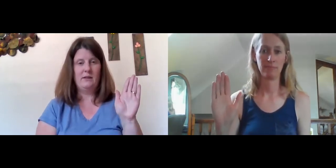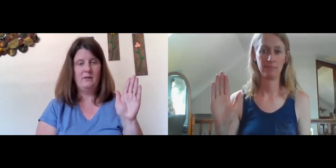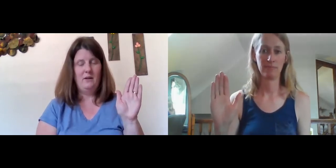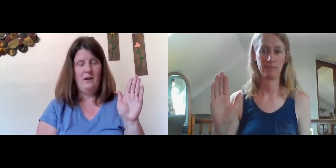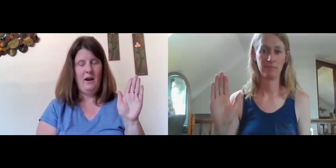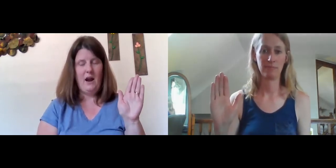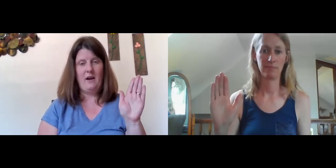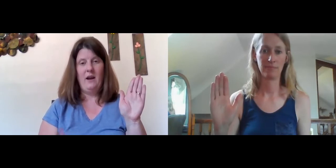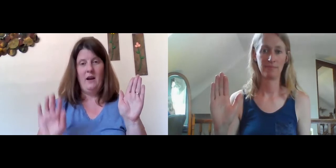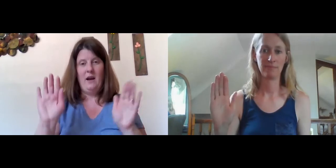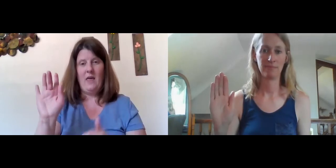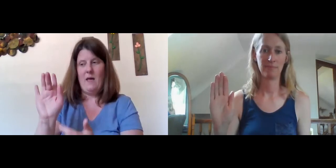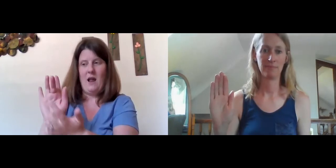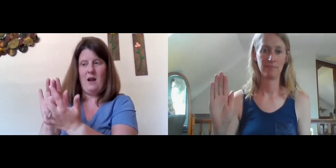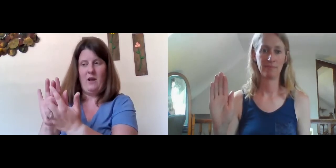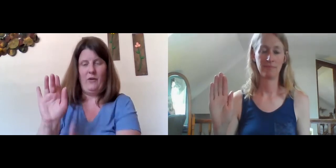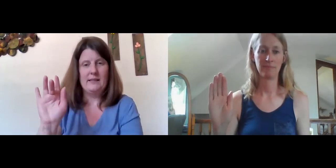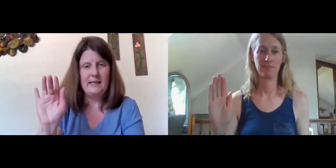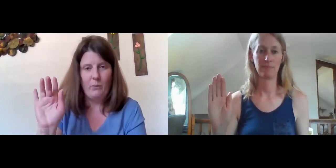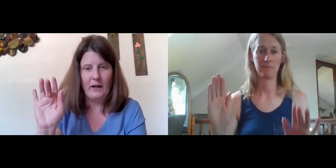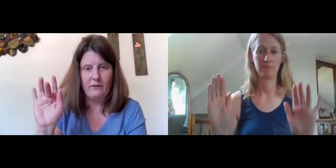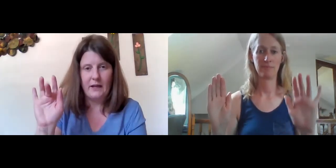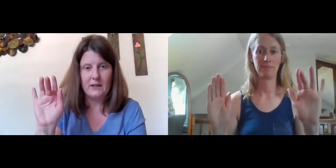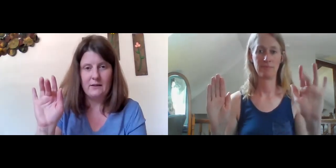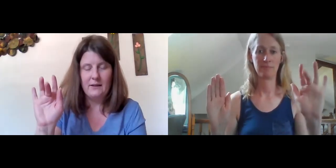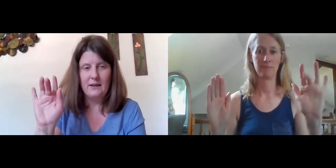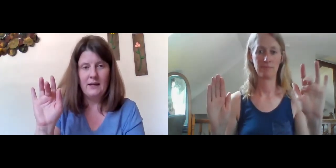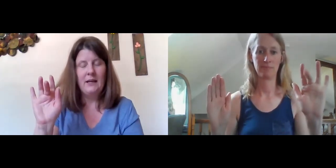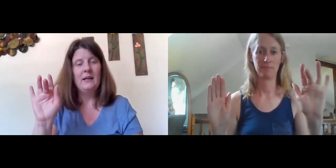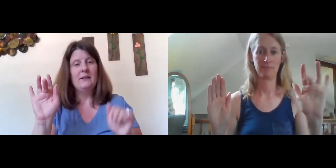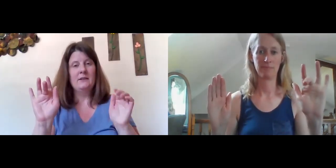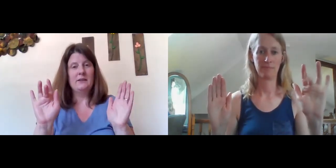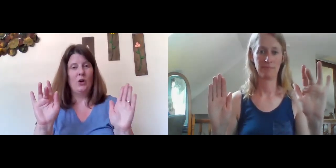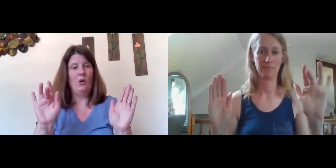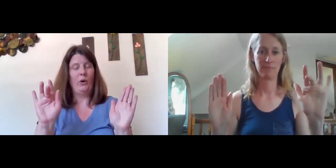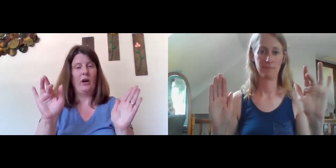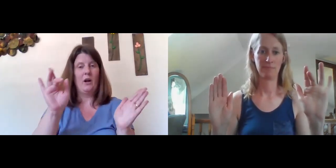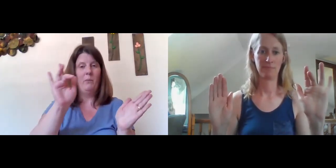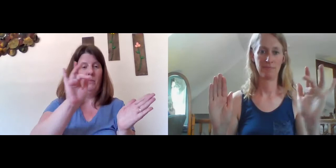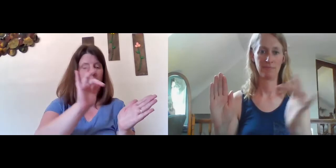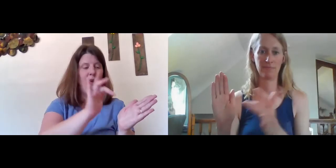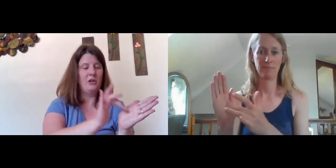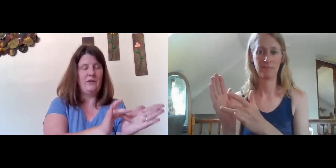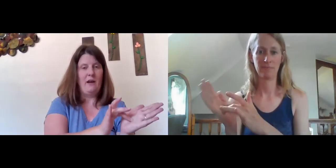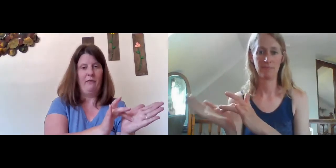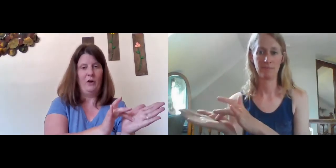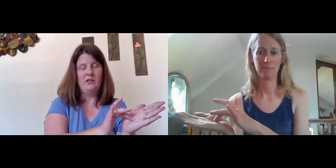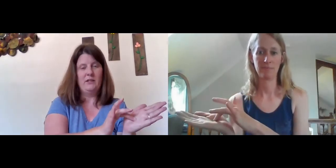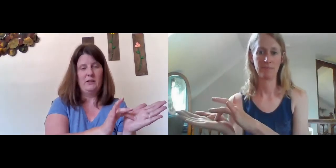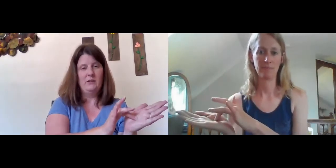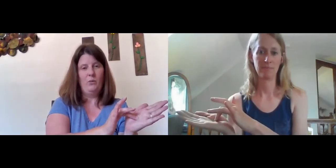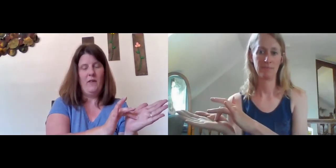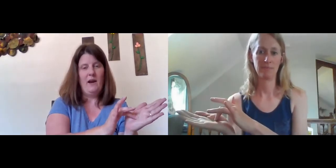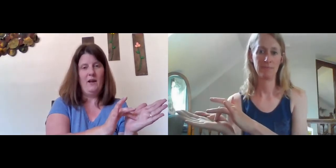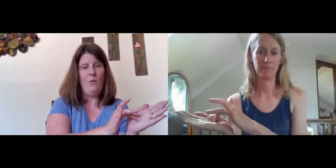closed hand, and then you can see a wiggle finger. So we're going to touch that